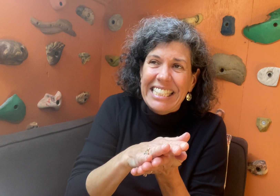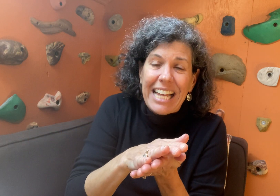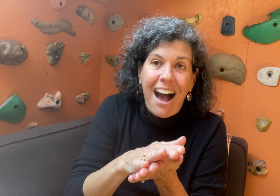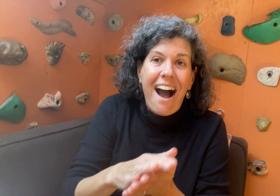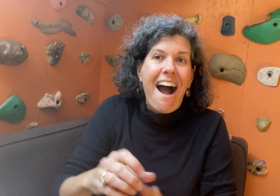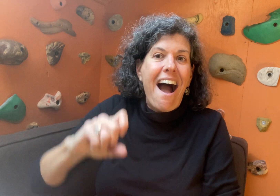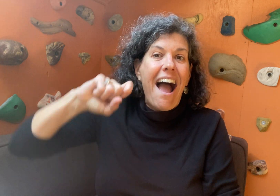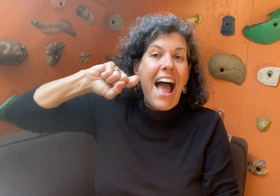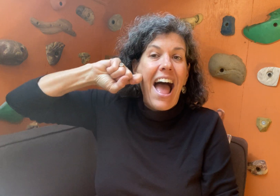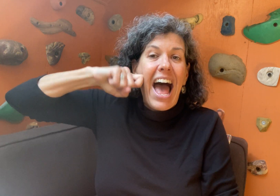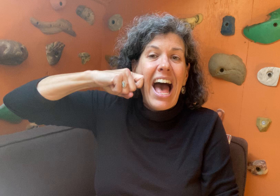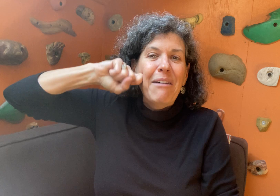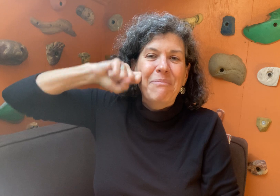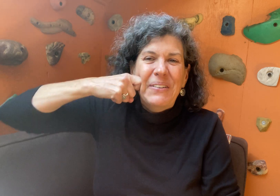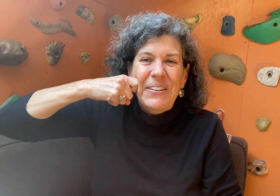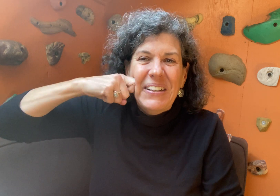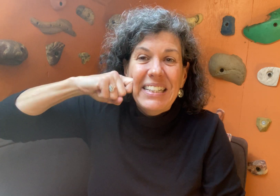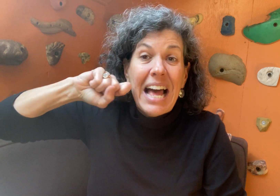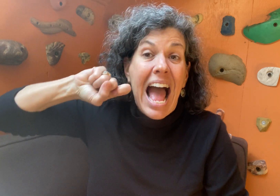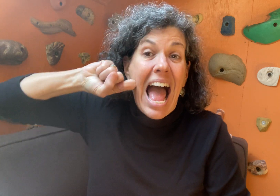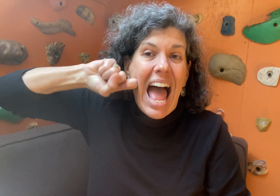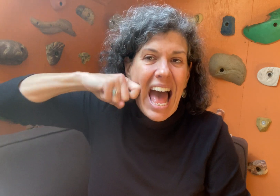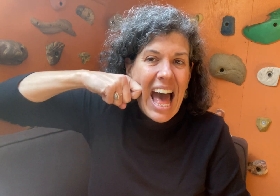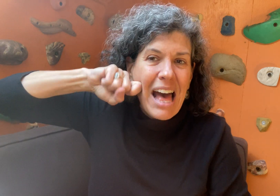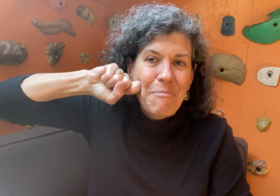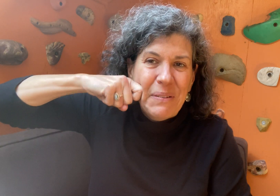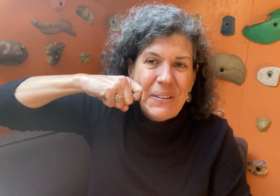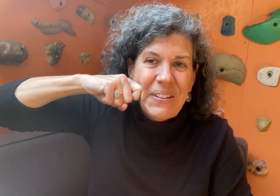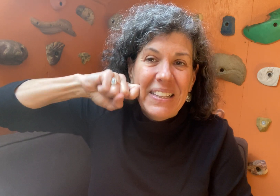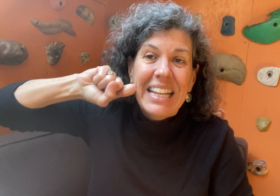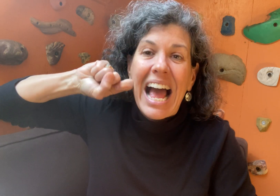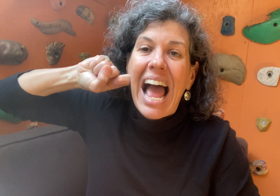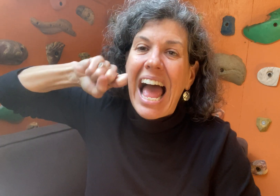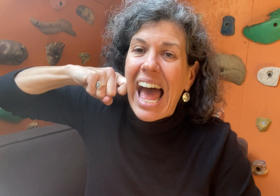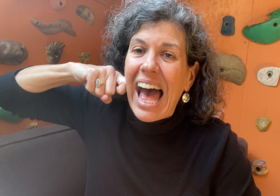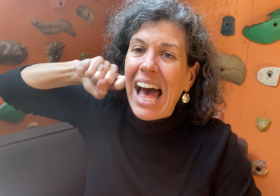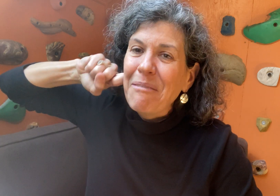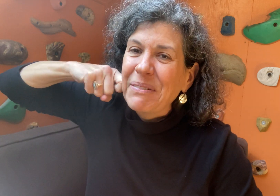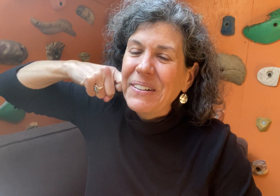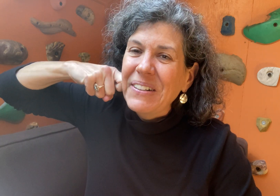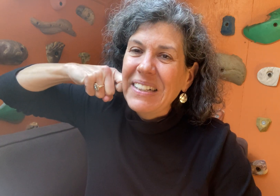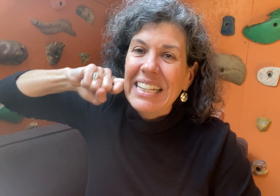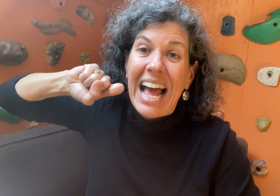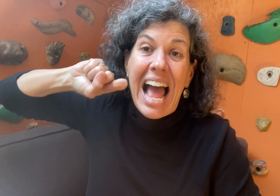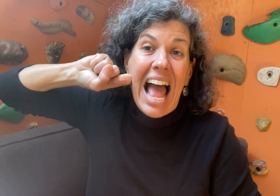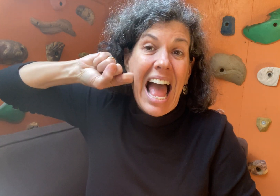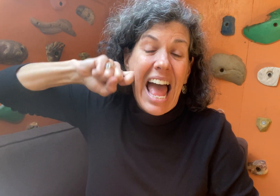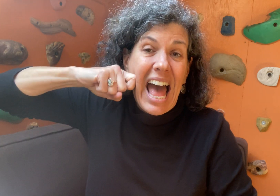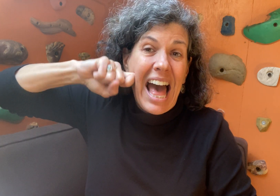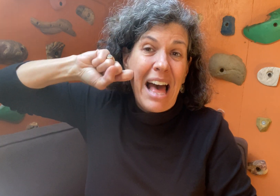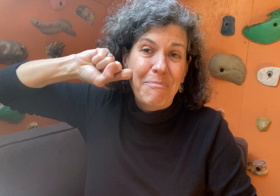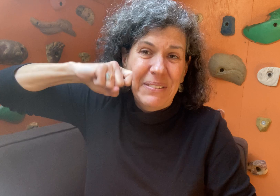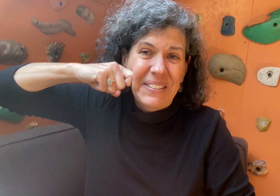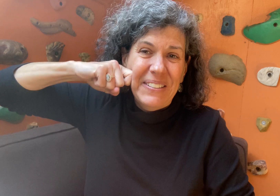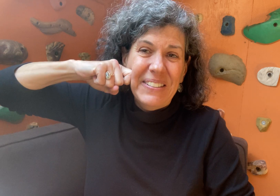cheese, apple, apple, apple, apple,